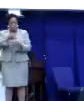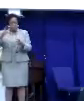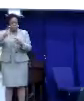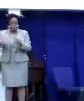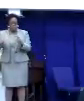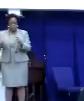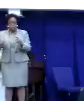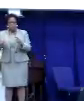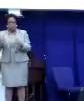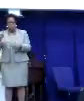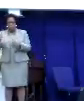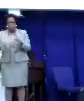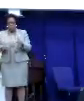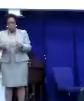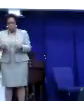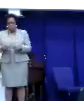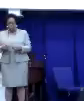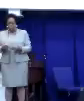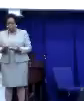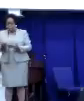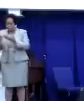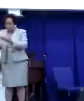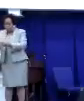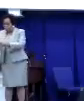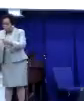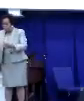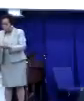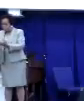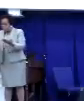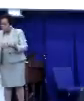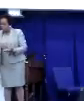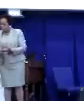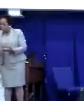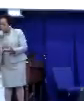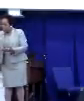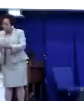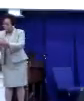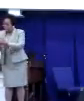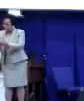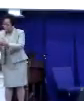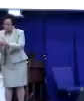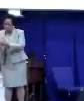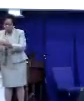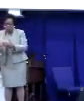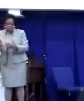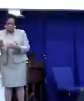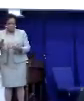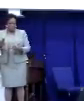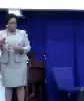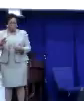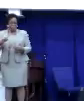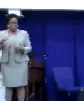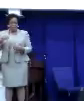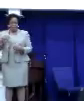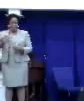But most of us, we put them in places that they shouldn't be near or in. It took a minute for me to